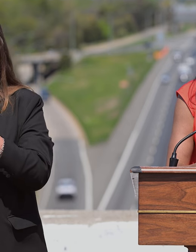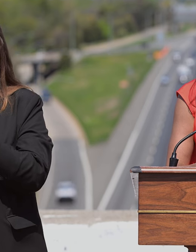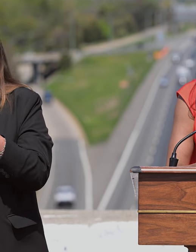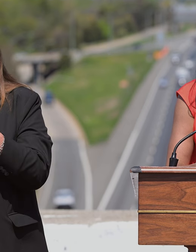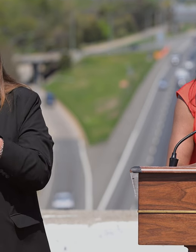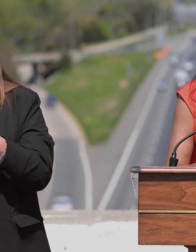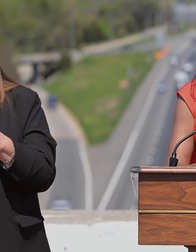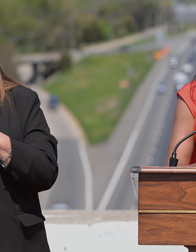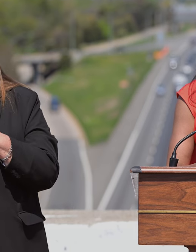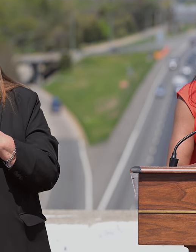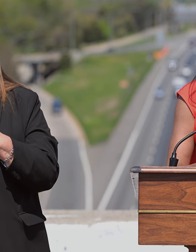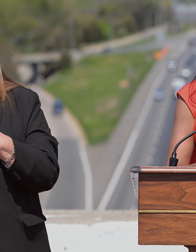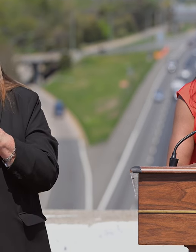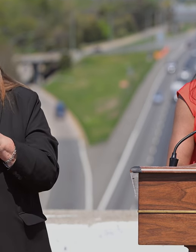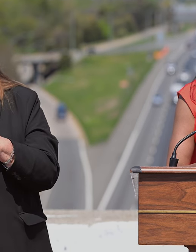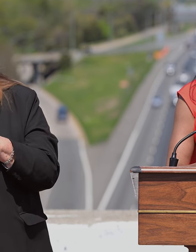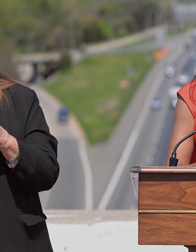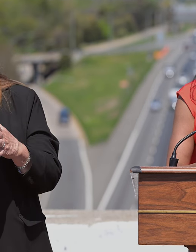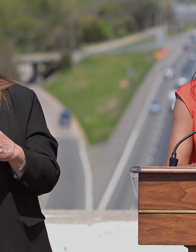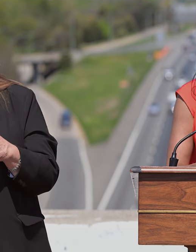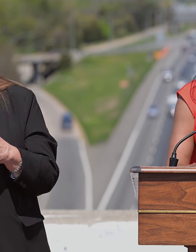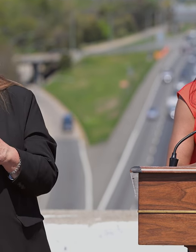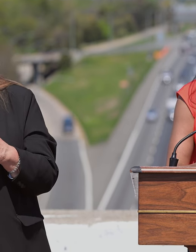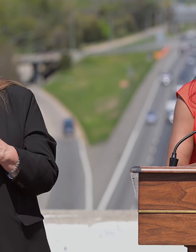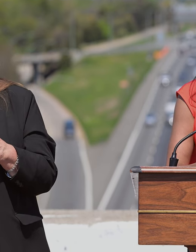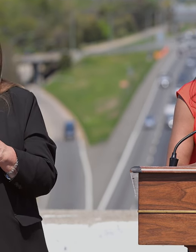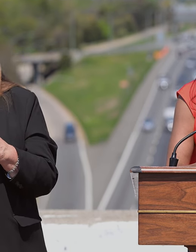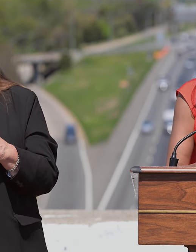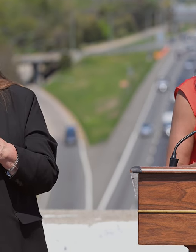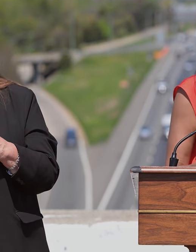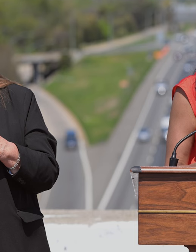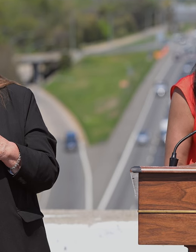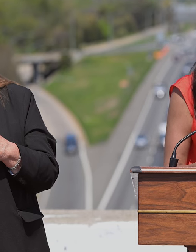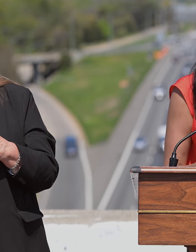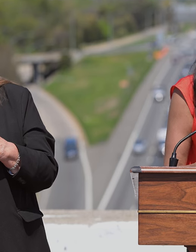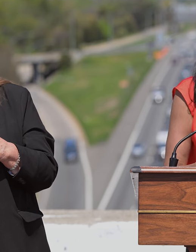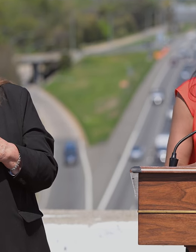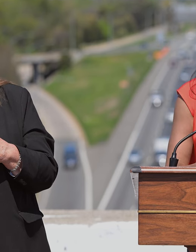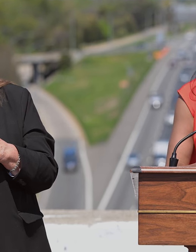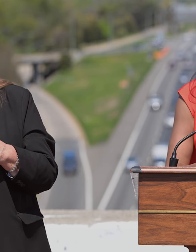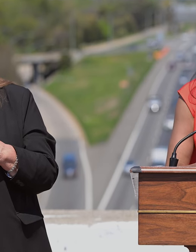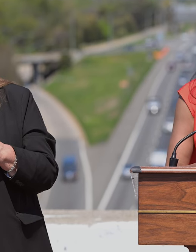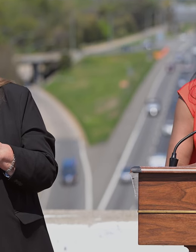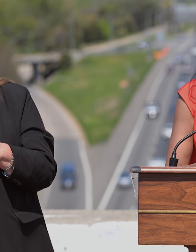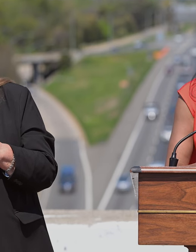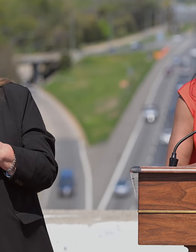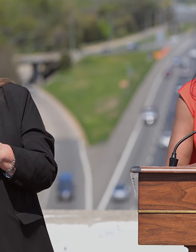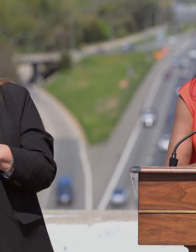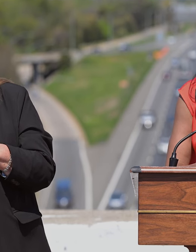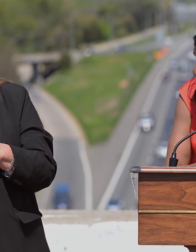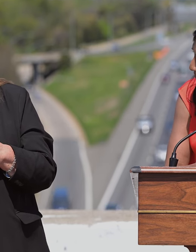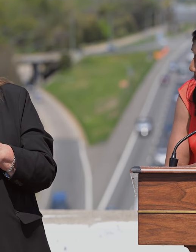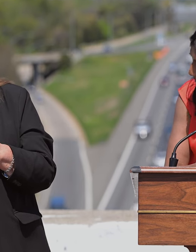including transportation experts such as our charming master of ceremonies, Mike Sakata, and also our